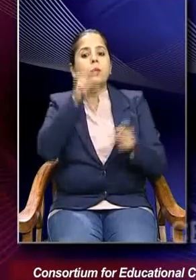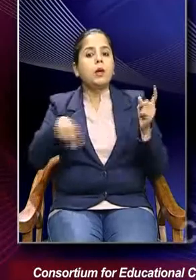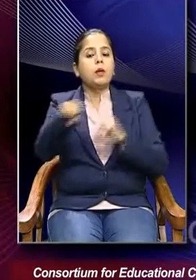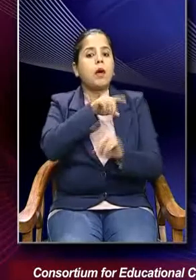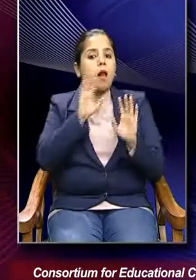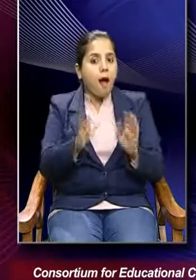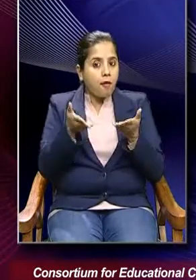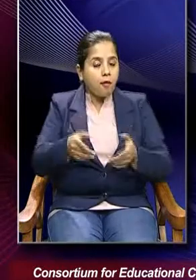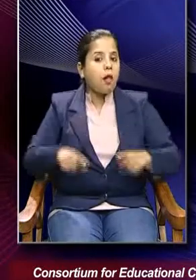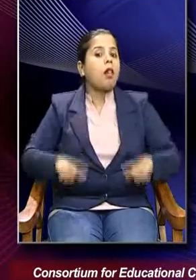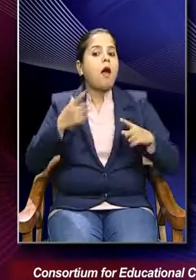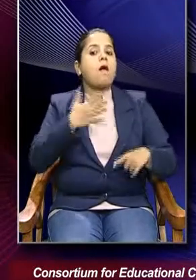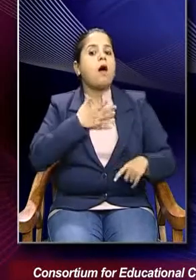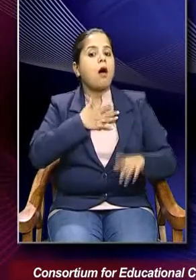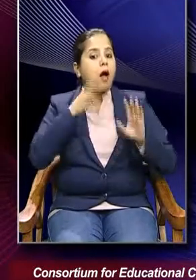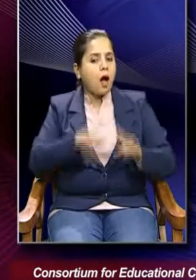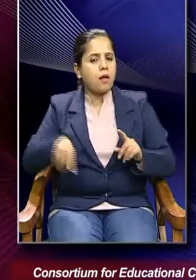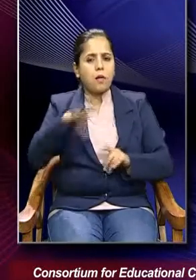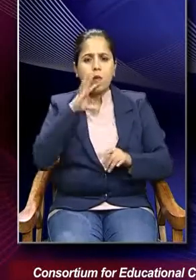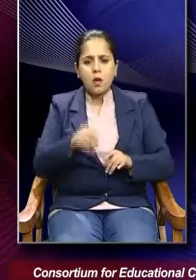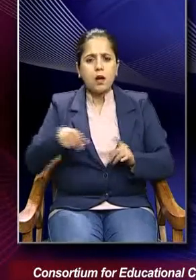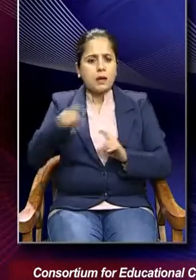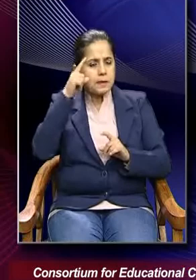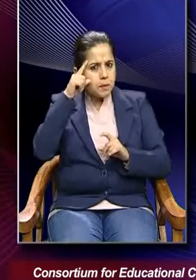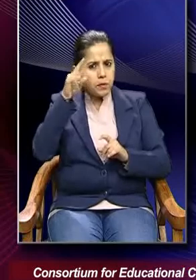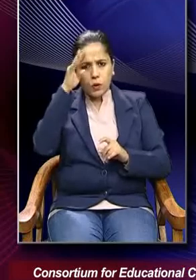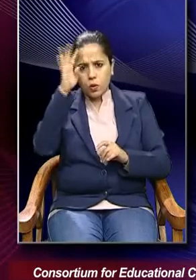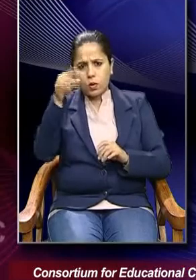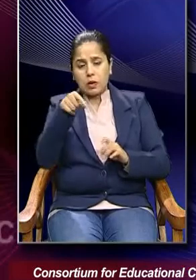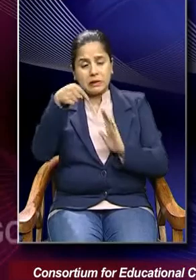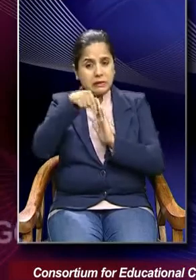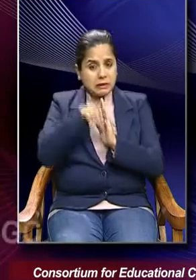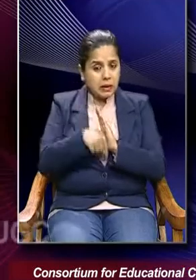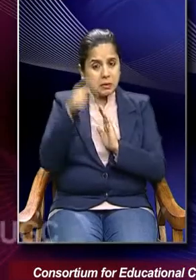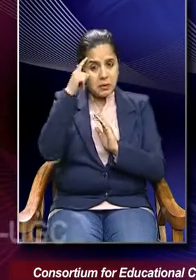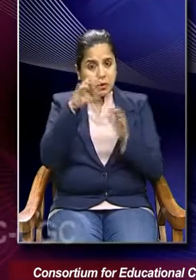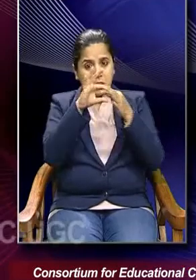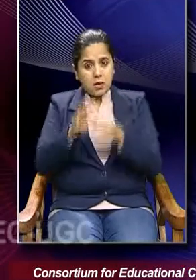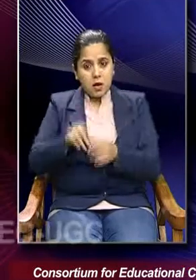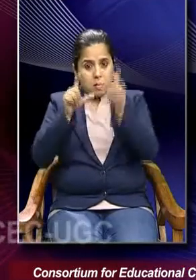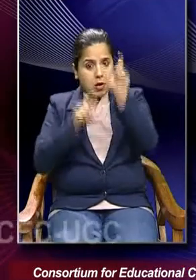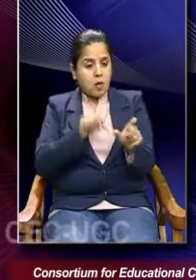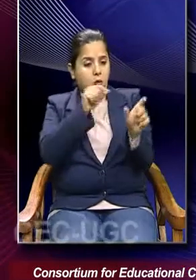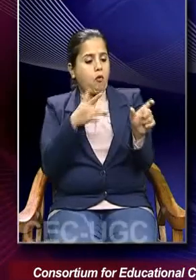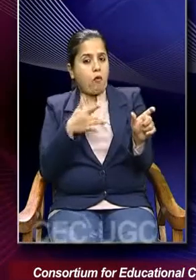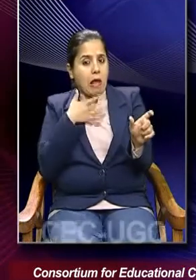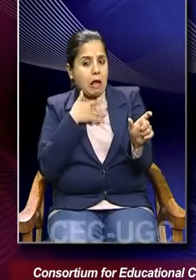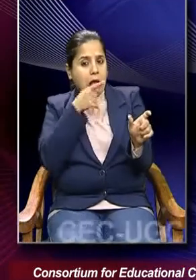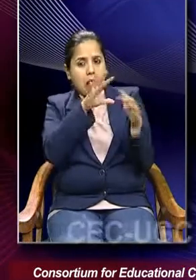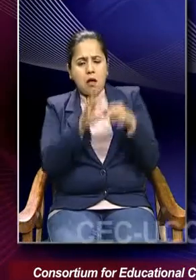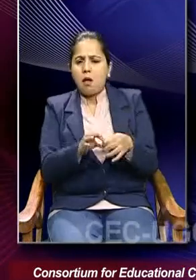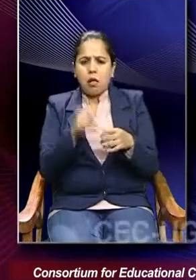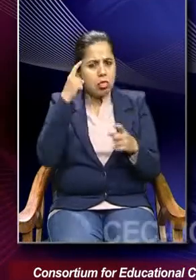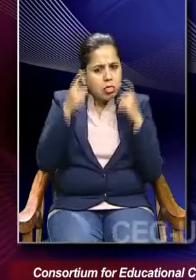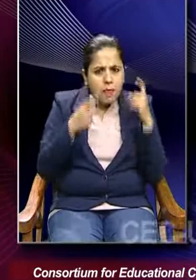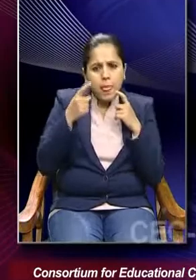theoretical abstraction. It is not concerned kind of very deeply into individuals' feelings,